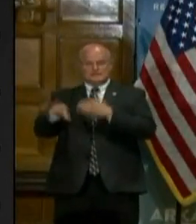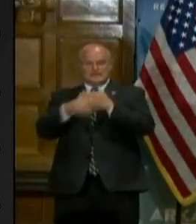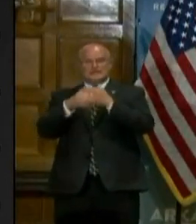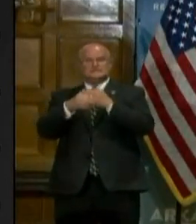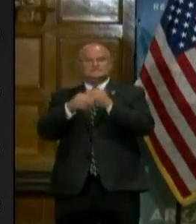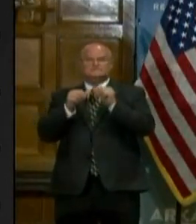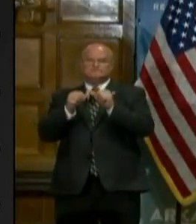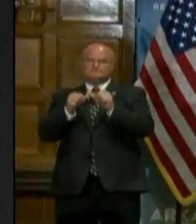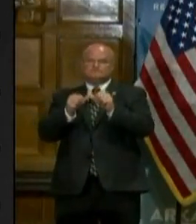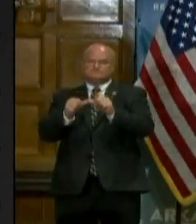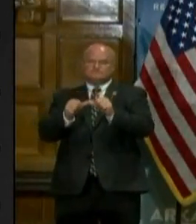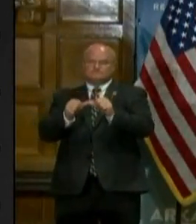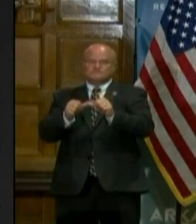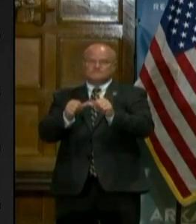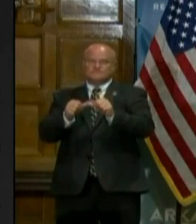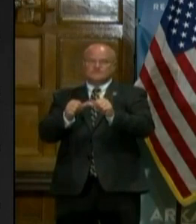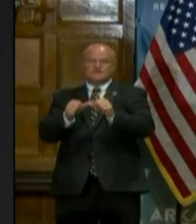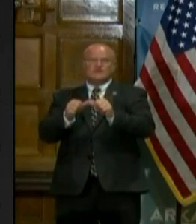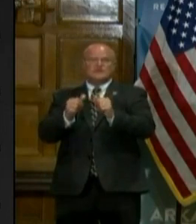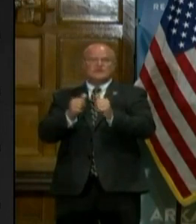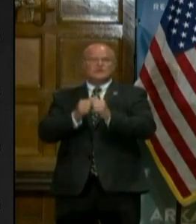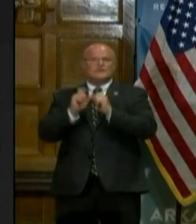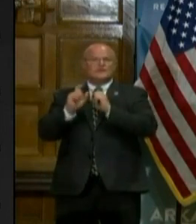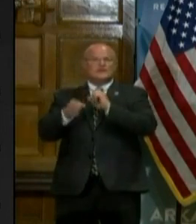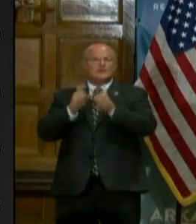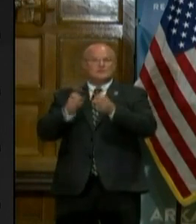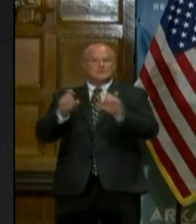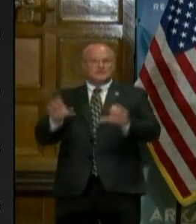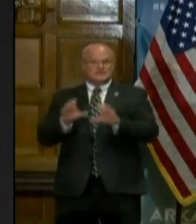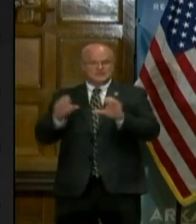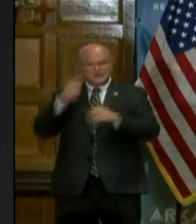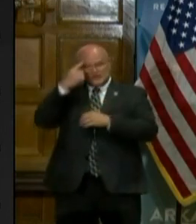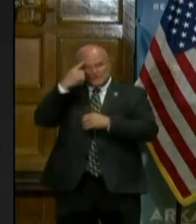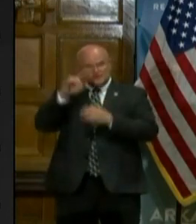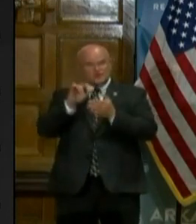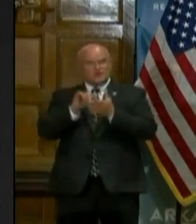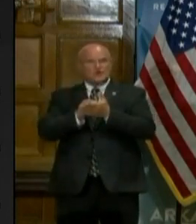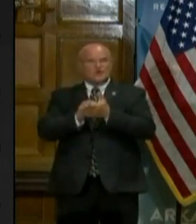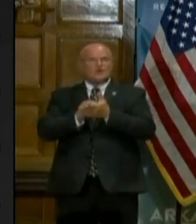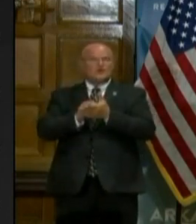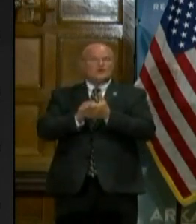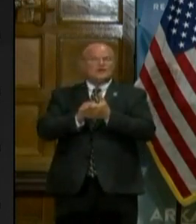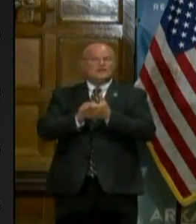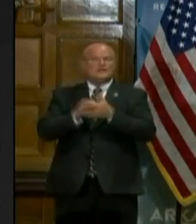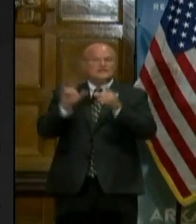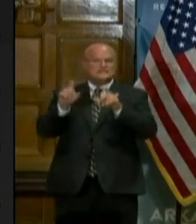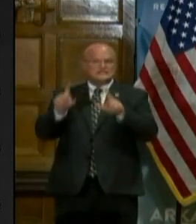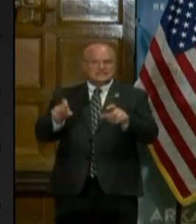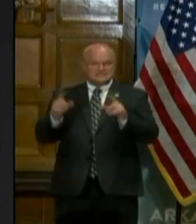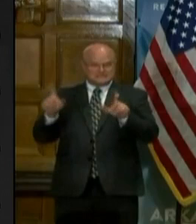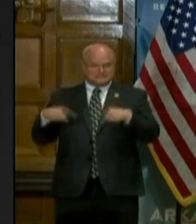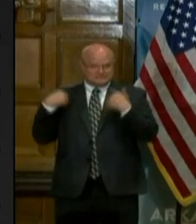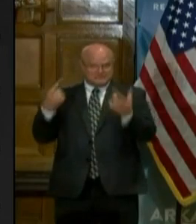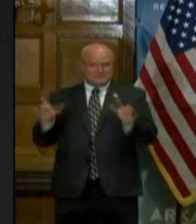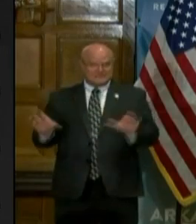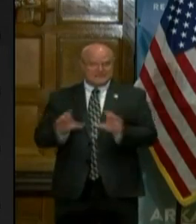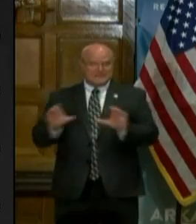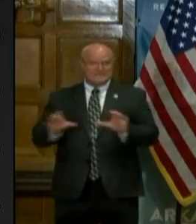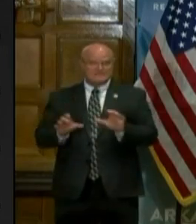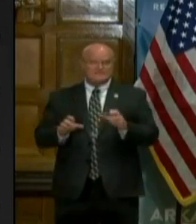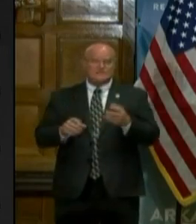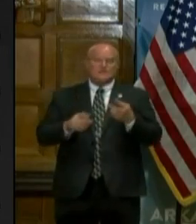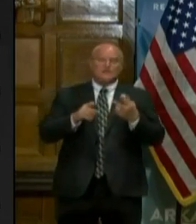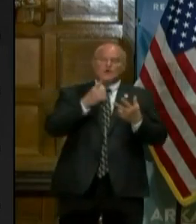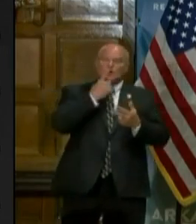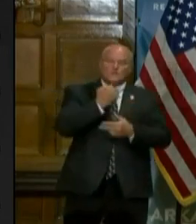that's been consistent in the contribution they have for the testing that's been done. The